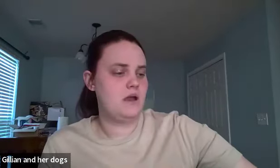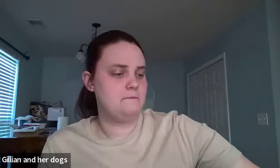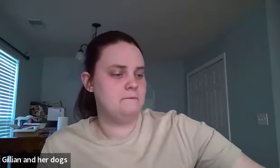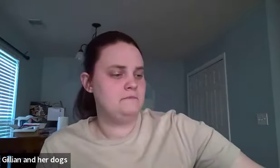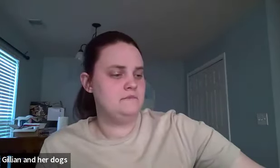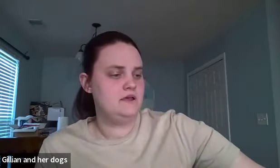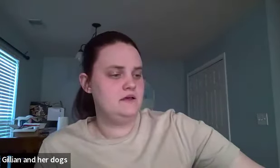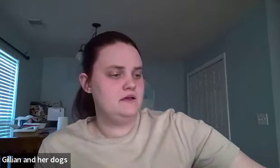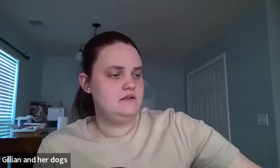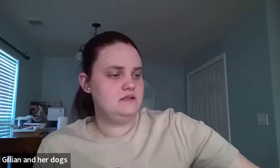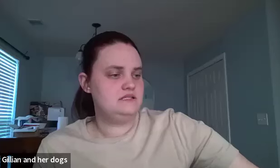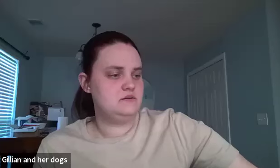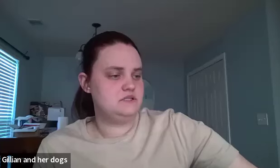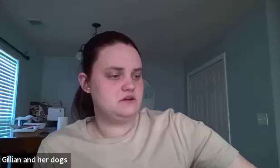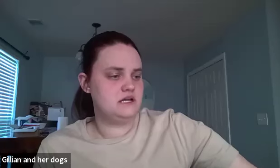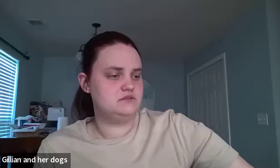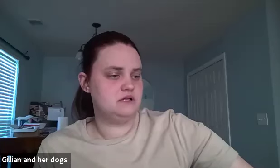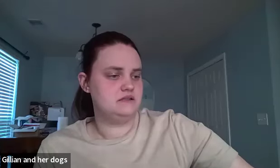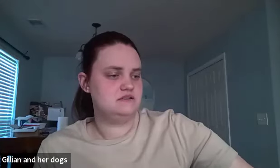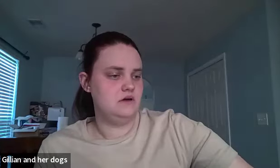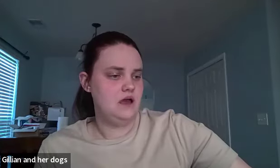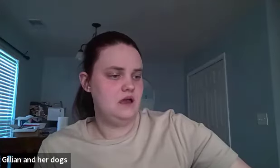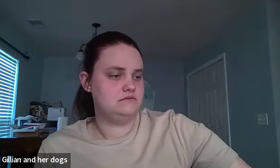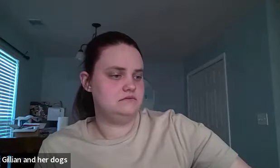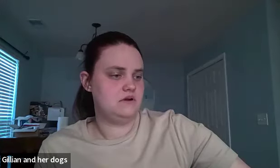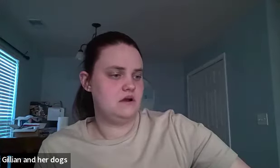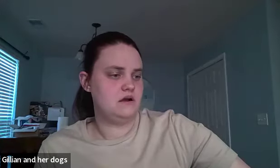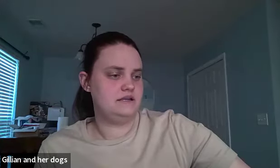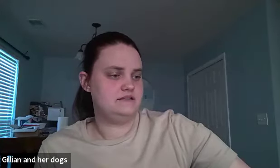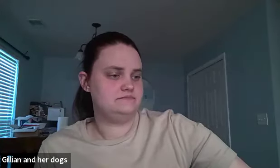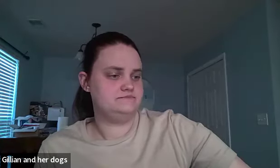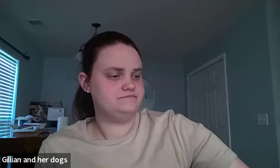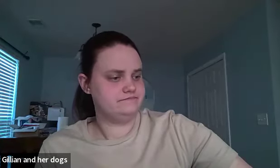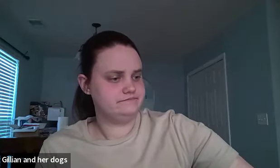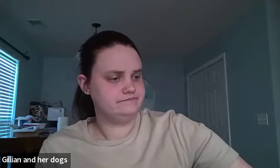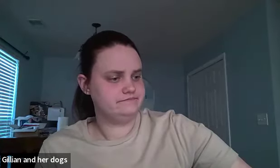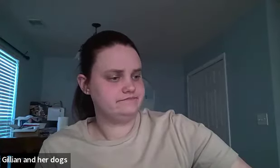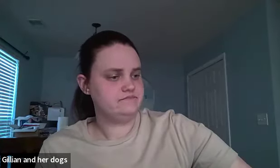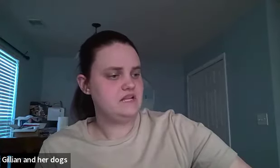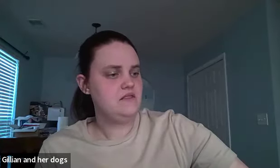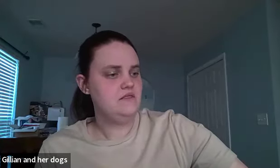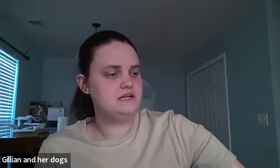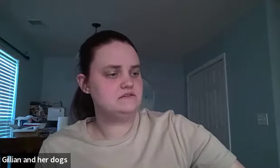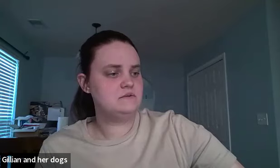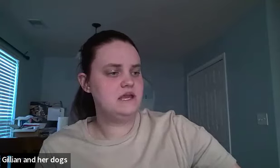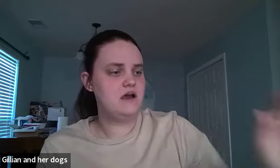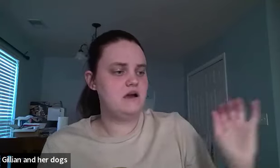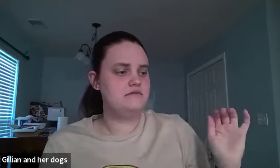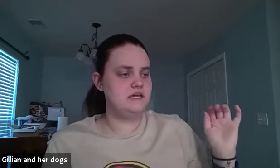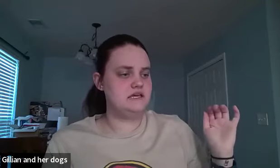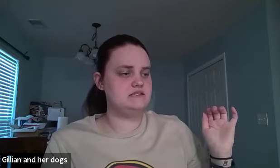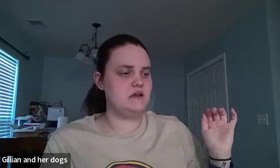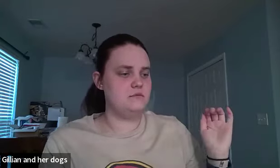Okay. Let's see, what's our next one? All right. The next one we have is